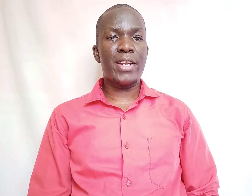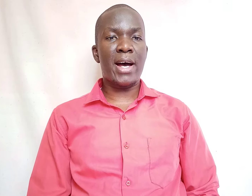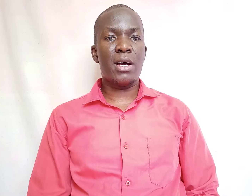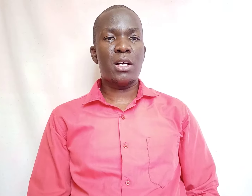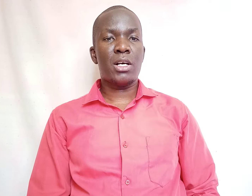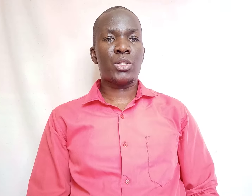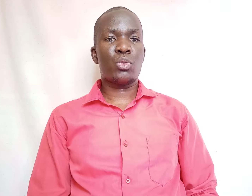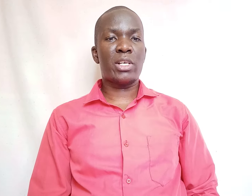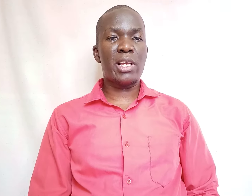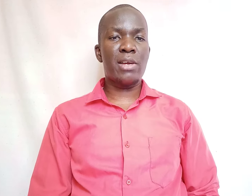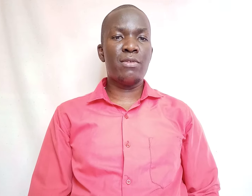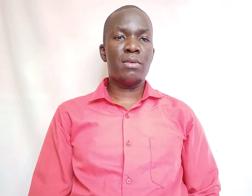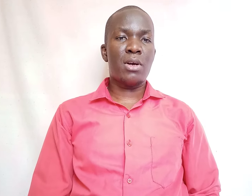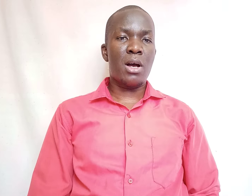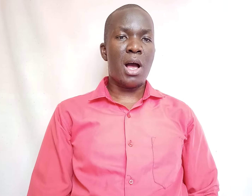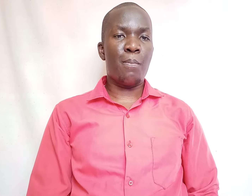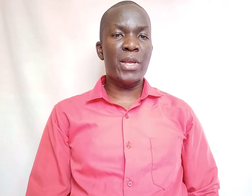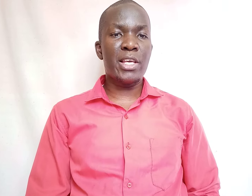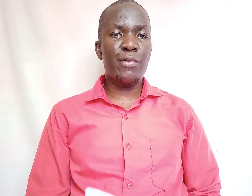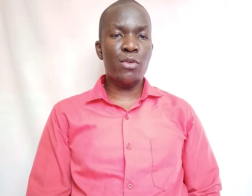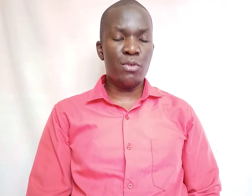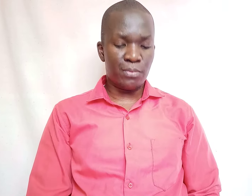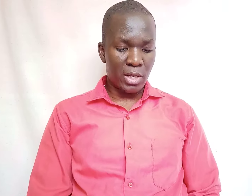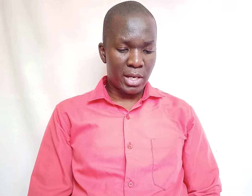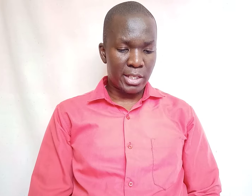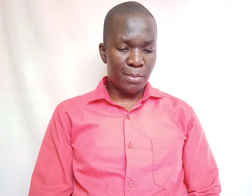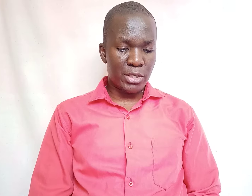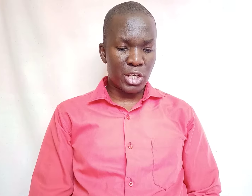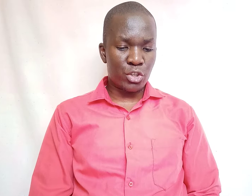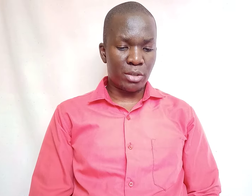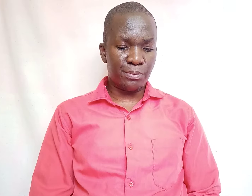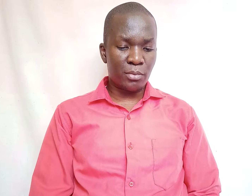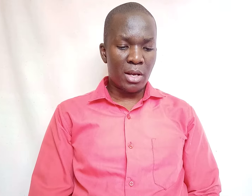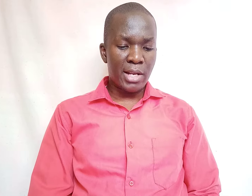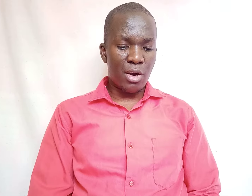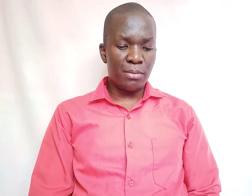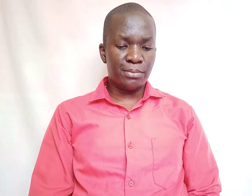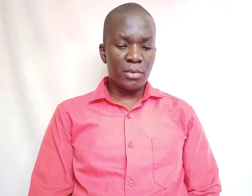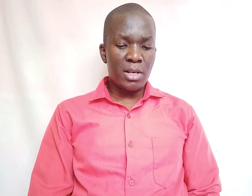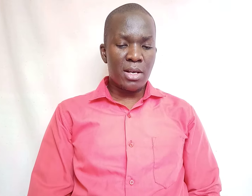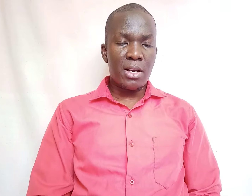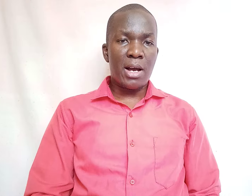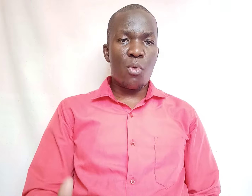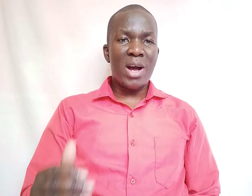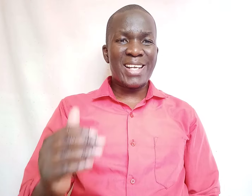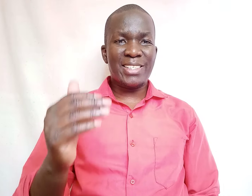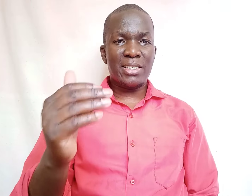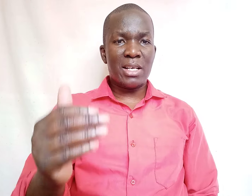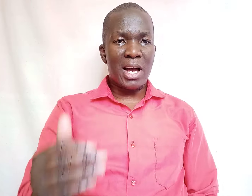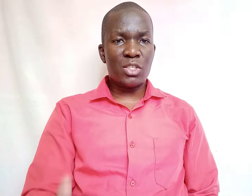order to give a meaningful interpretation. Now, I want us, as